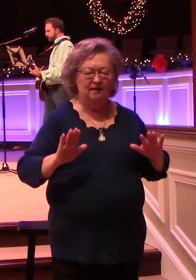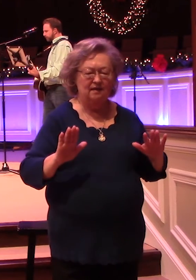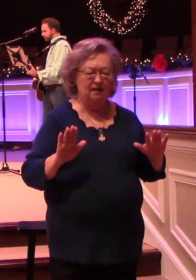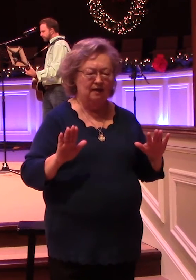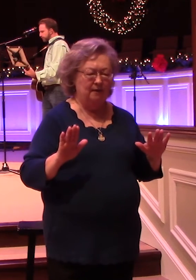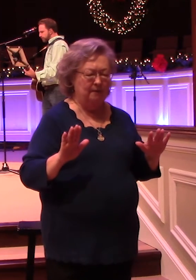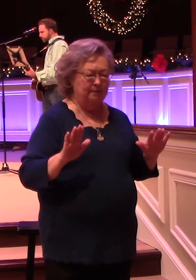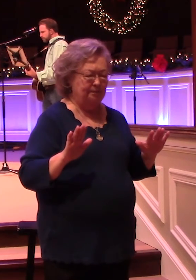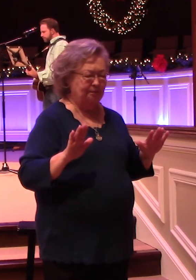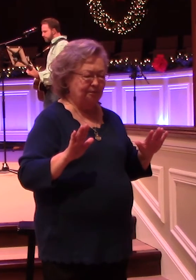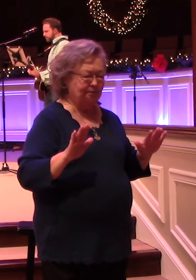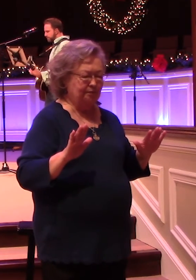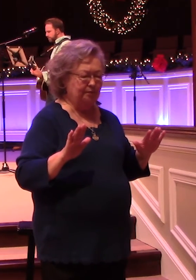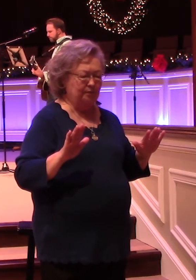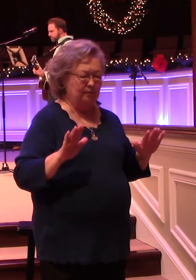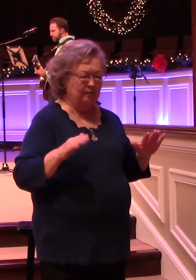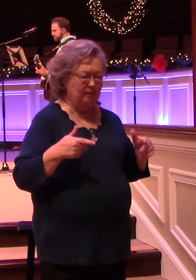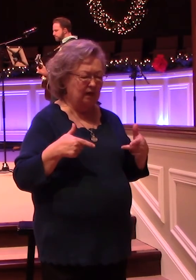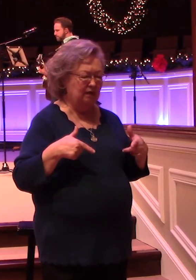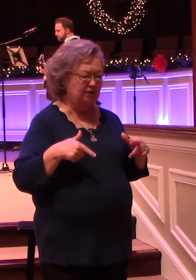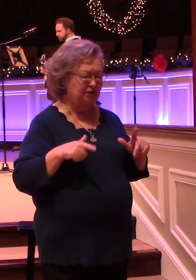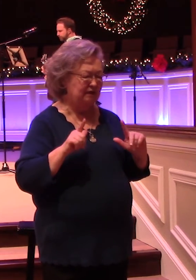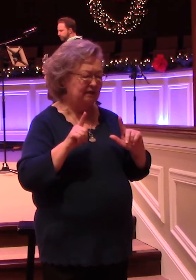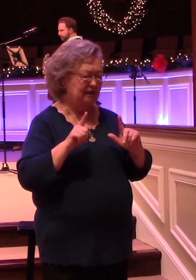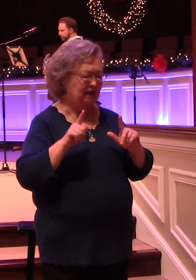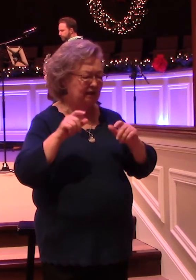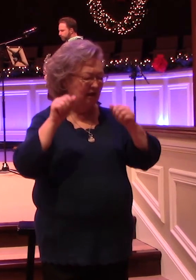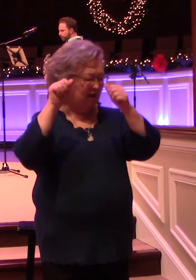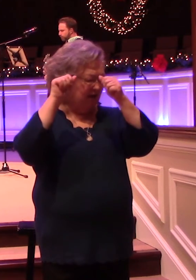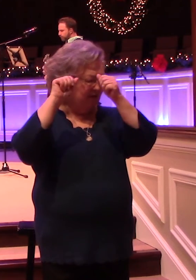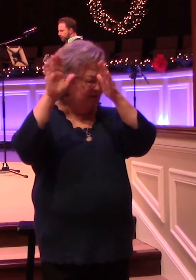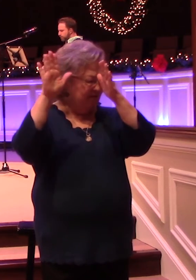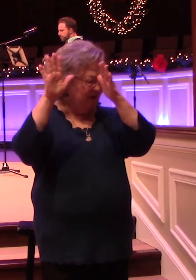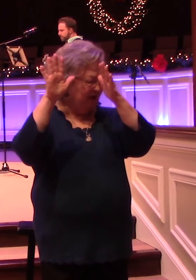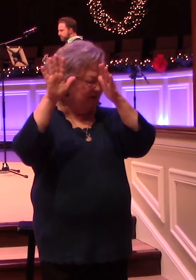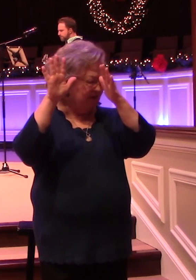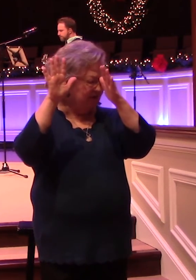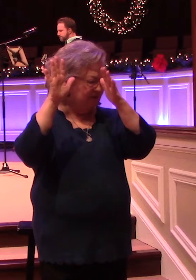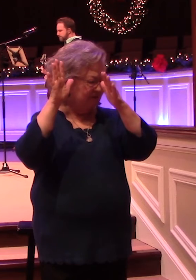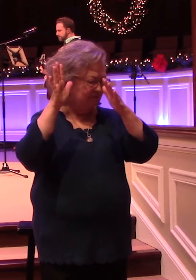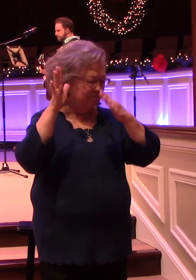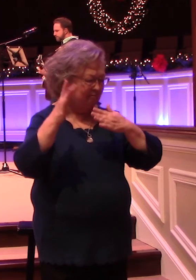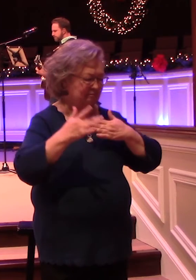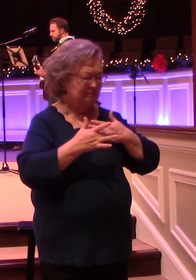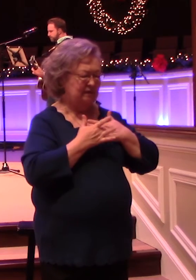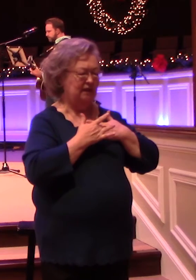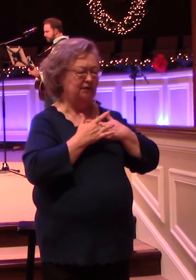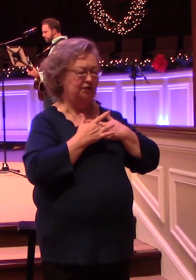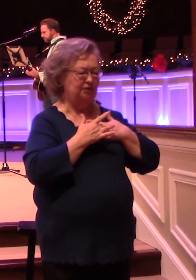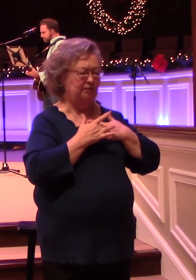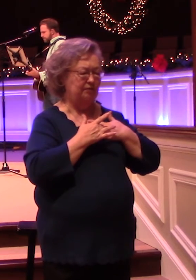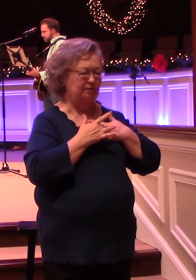would you let the Father speak to you through the Son? By the Spirit.